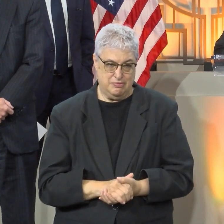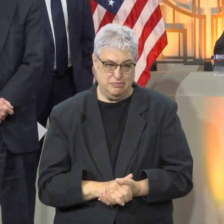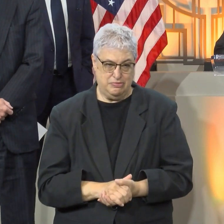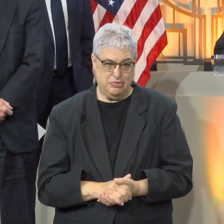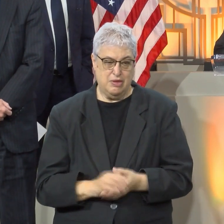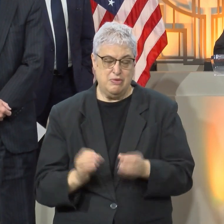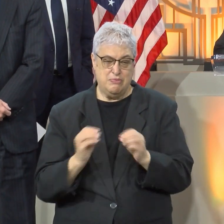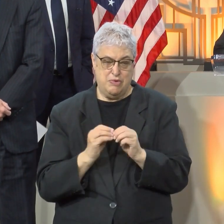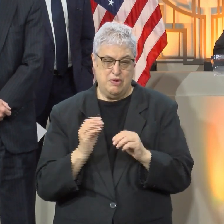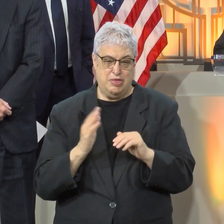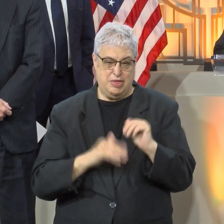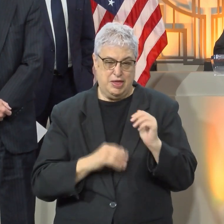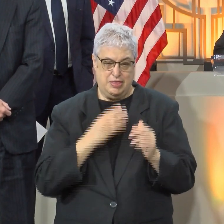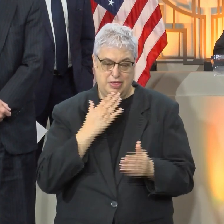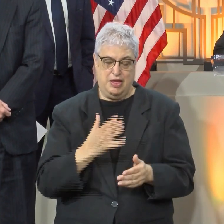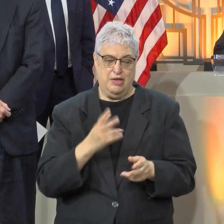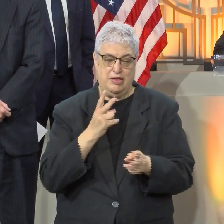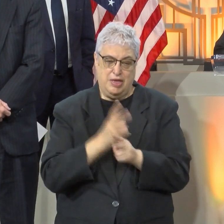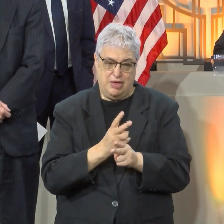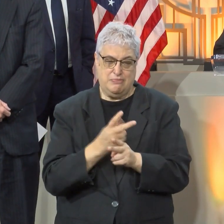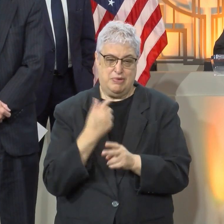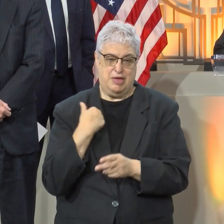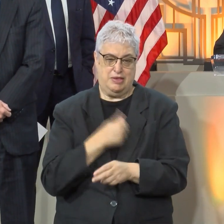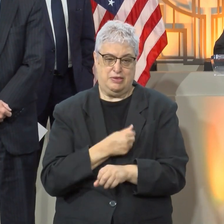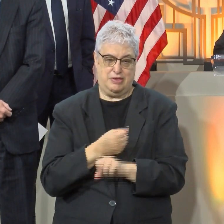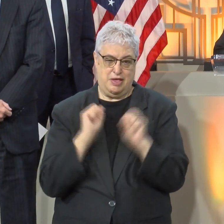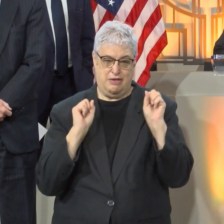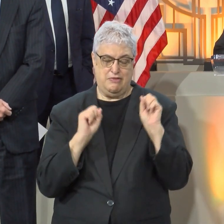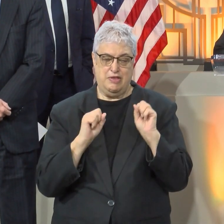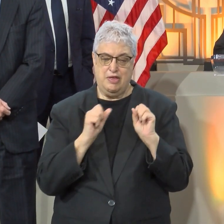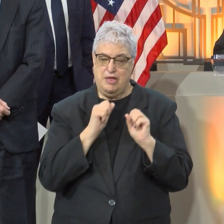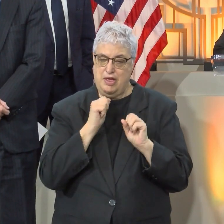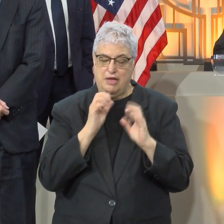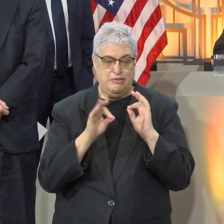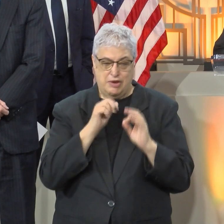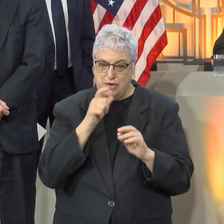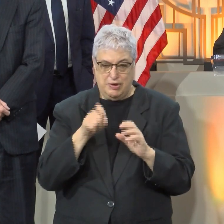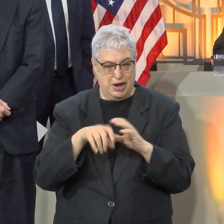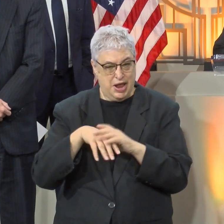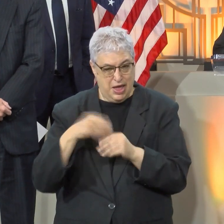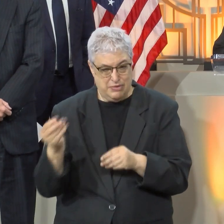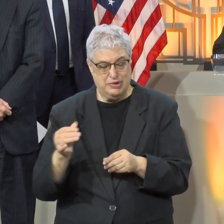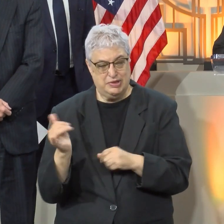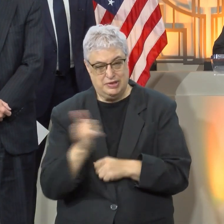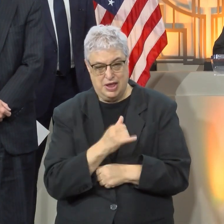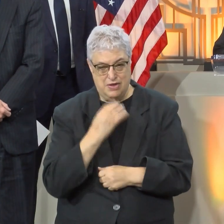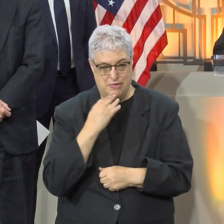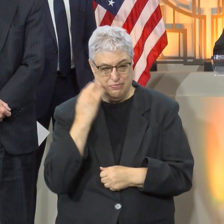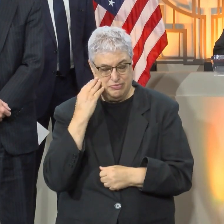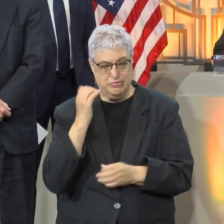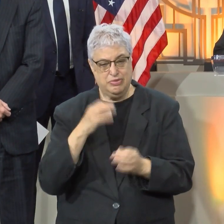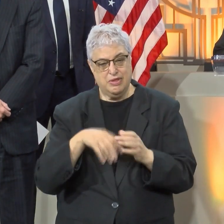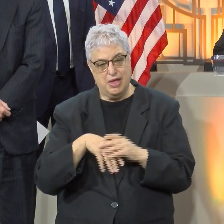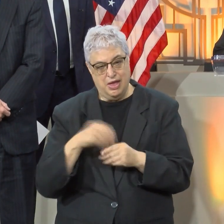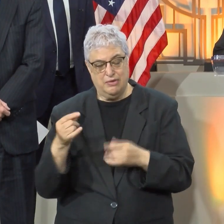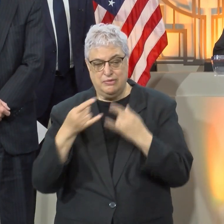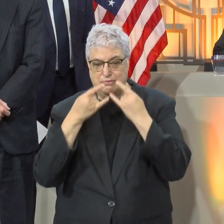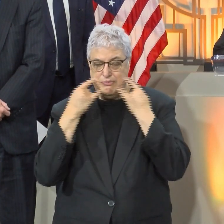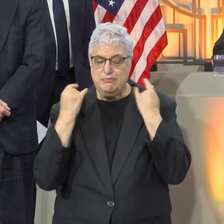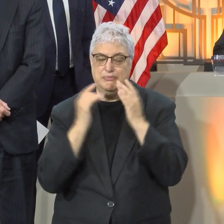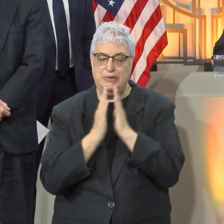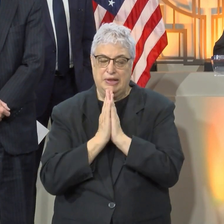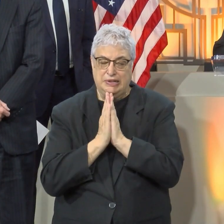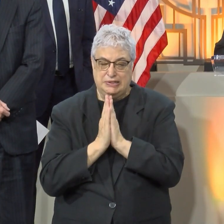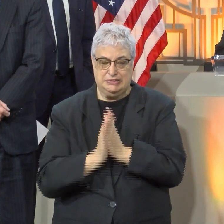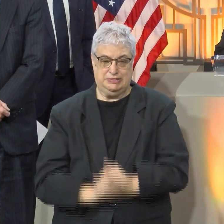thanking us, help keep us safe by not going out when you don't need to. And if you do have to go out, make sure that you're wearing your